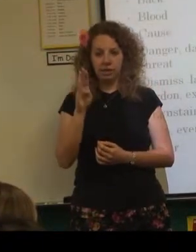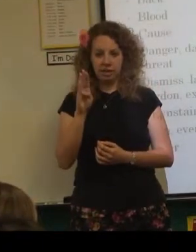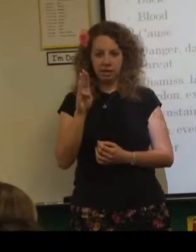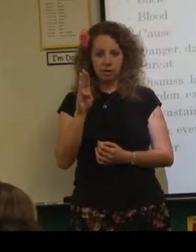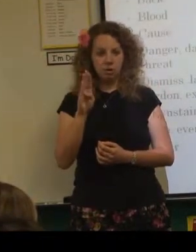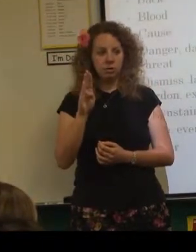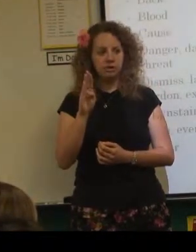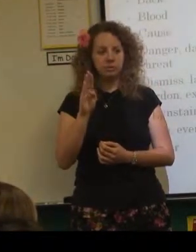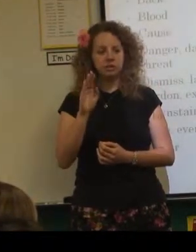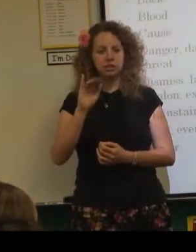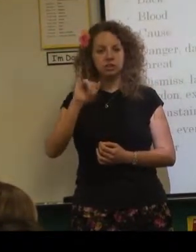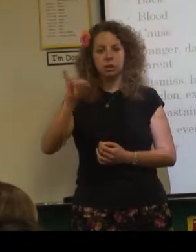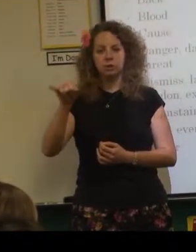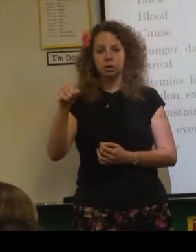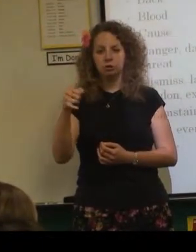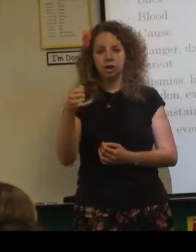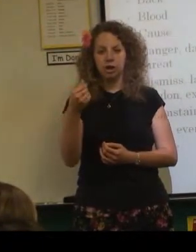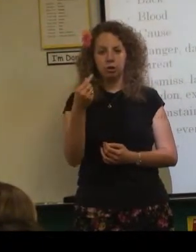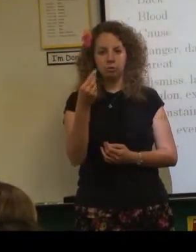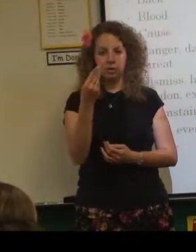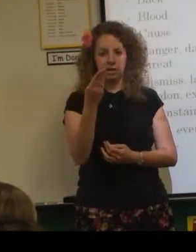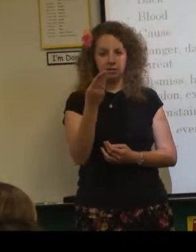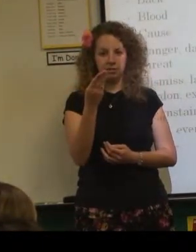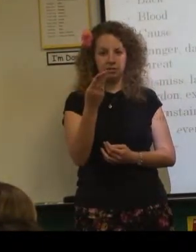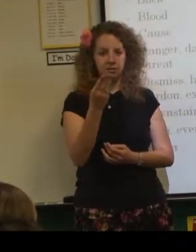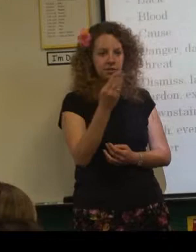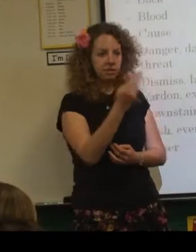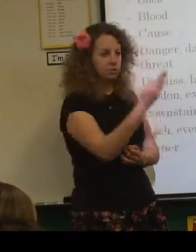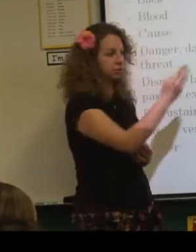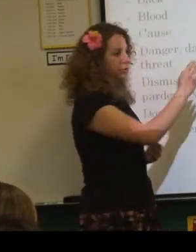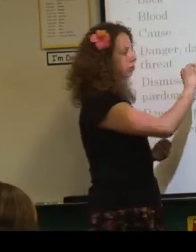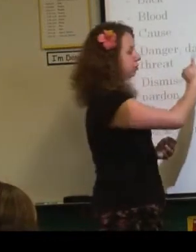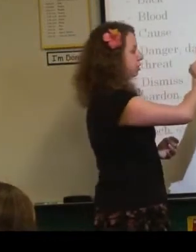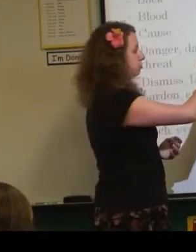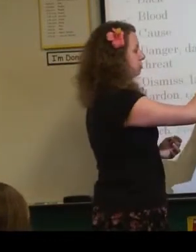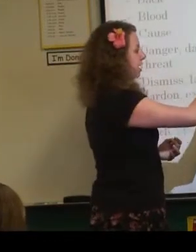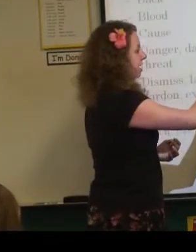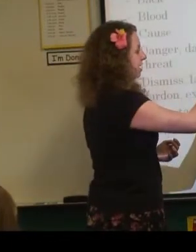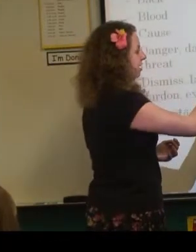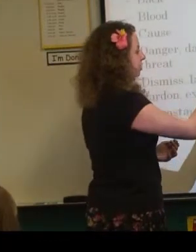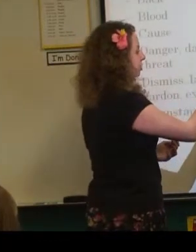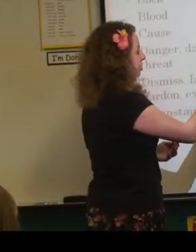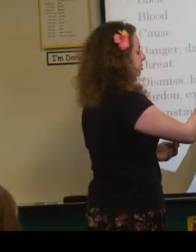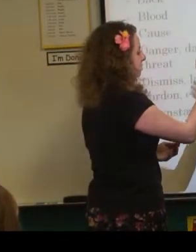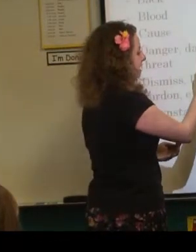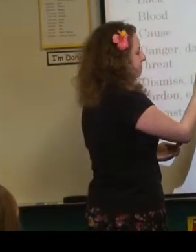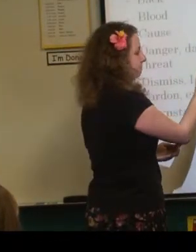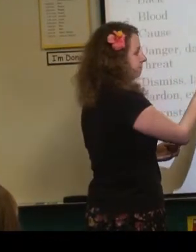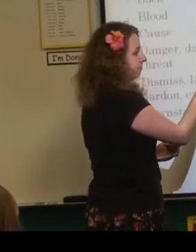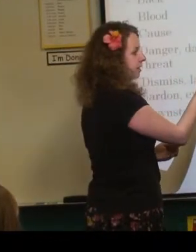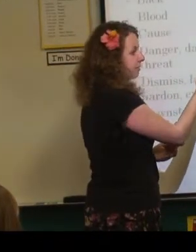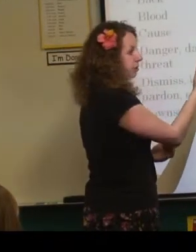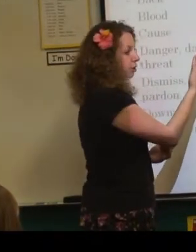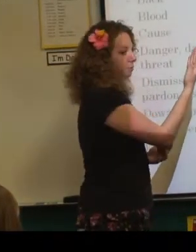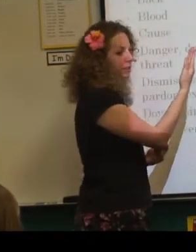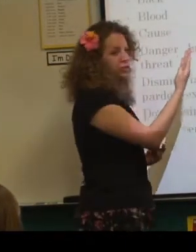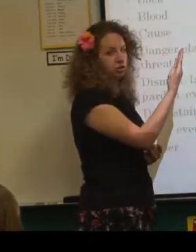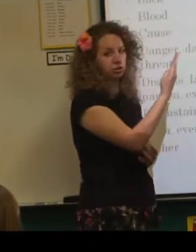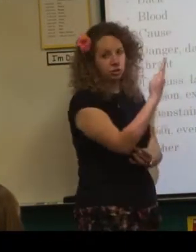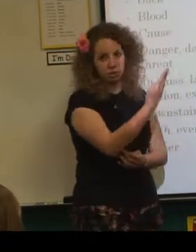J-O-B, whenever you sign job, you'll go J-O-B. So you just go J to a B, but your B turns toward